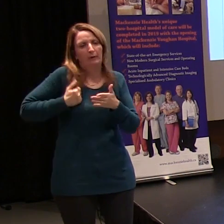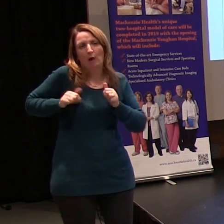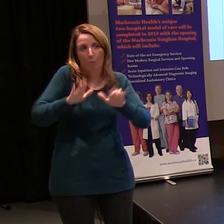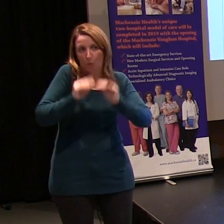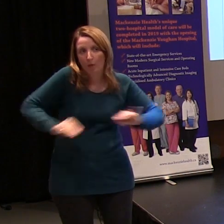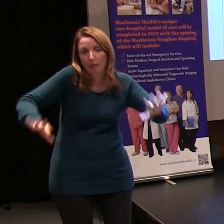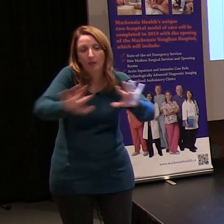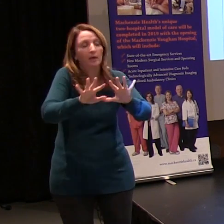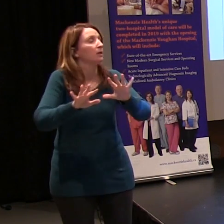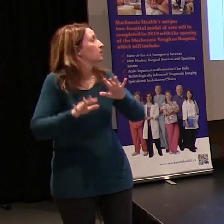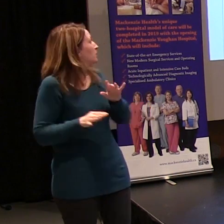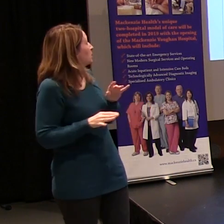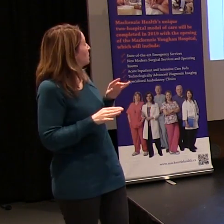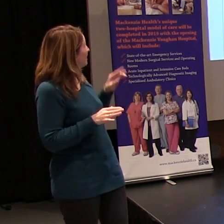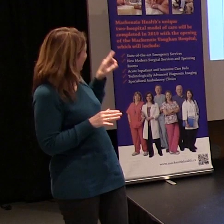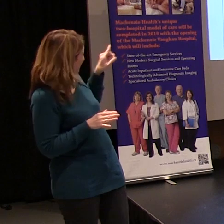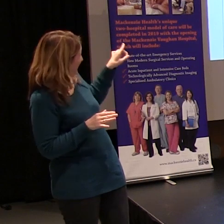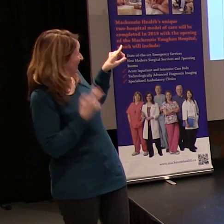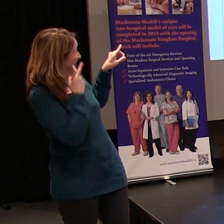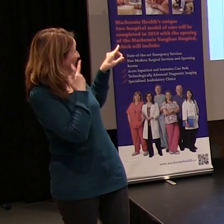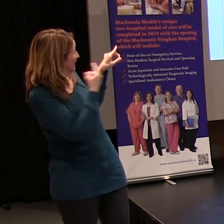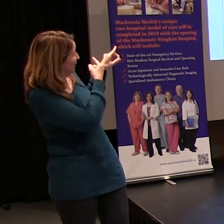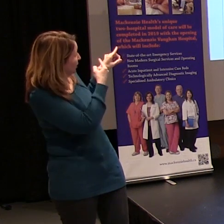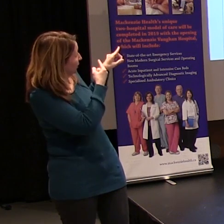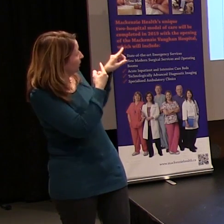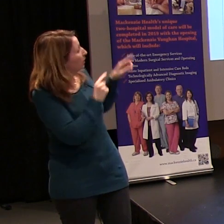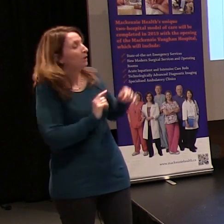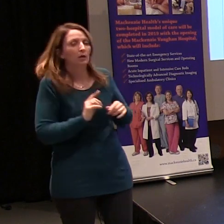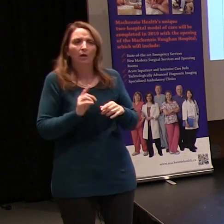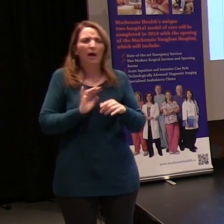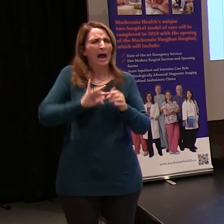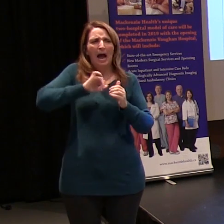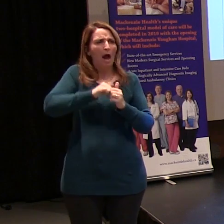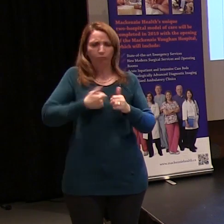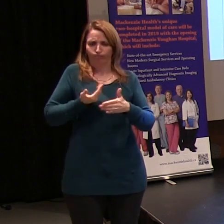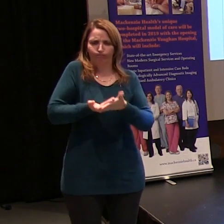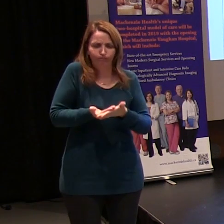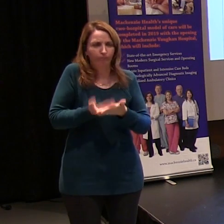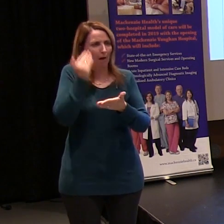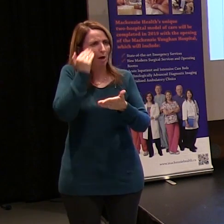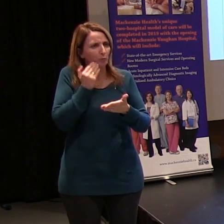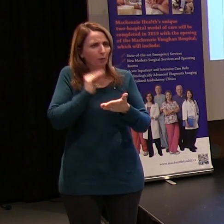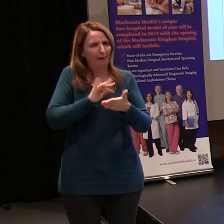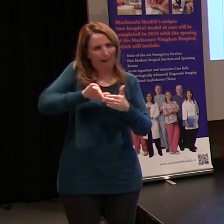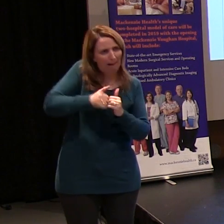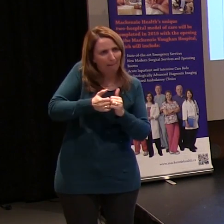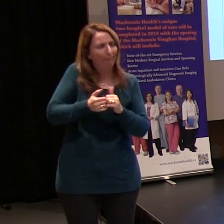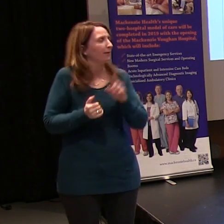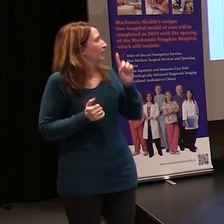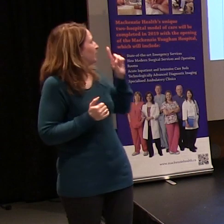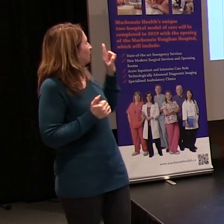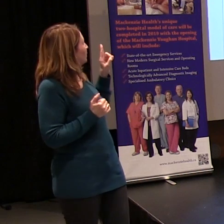can see also from this scheme is where will be the approach to the site. And the